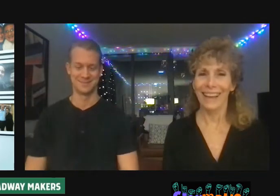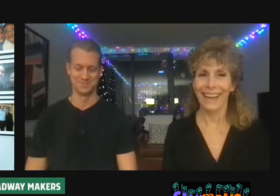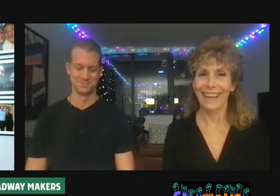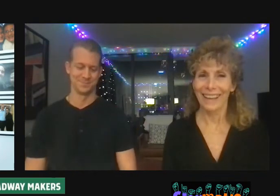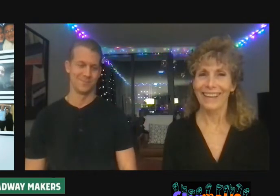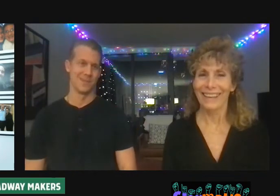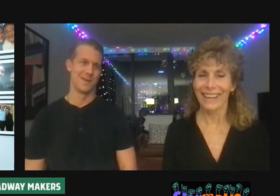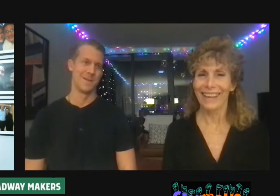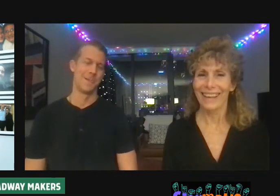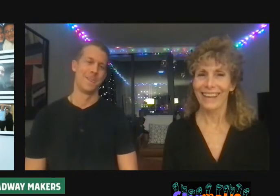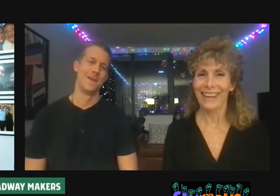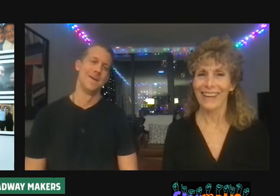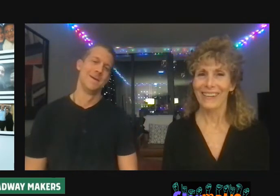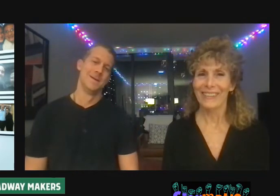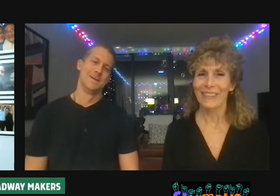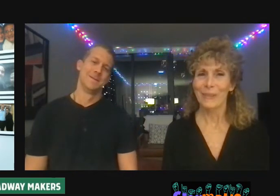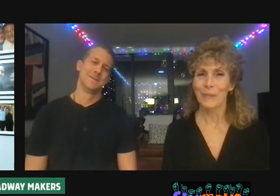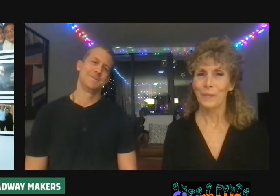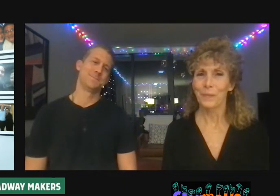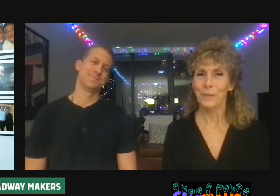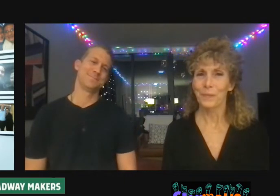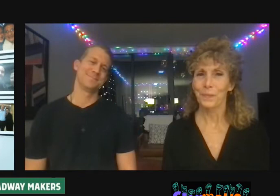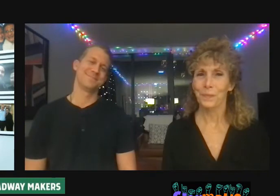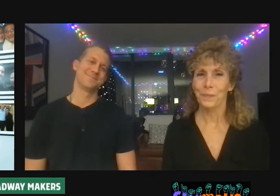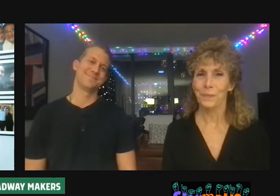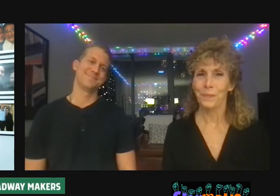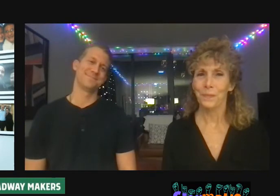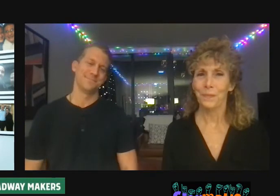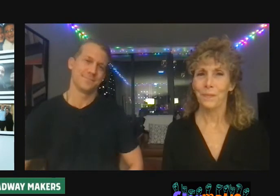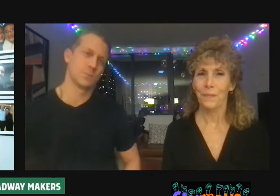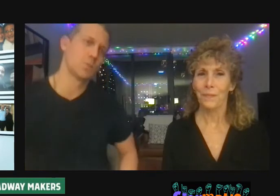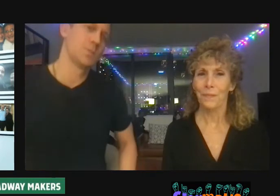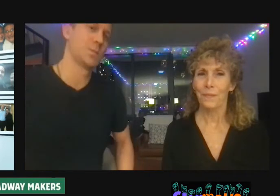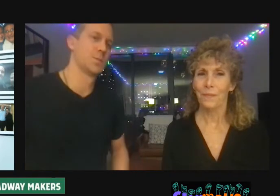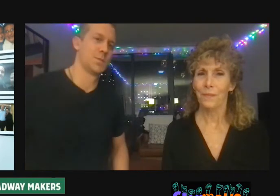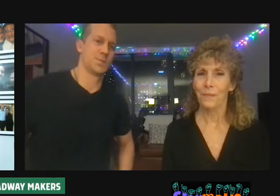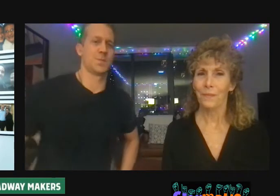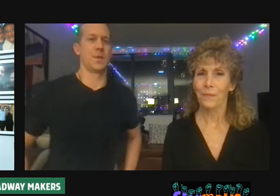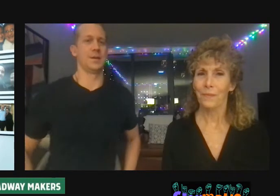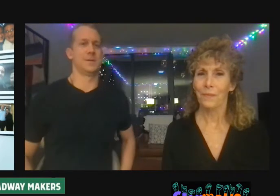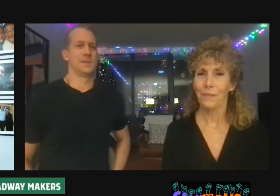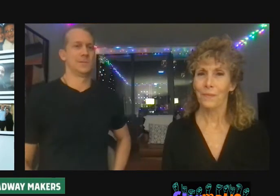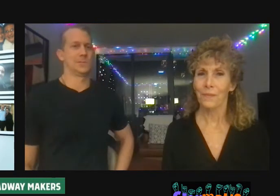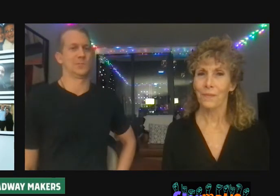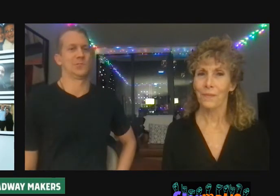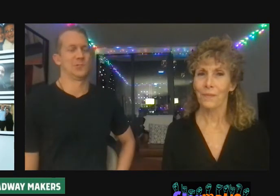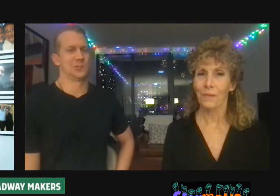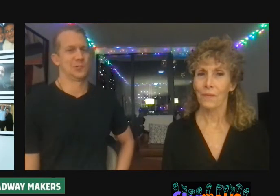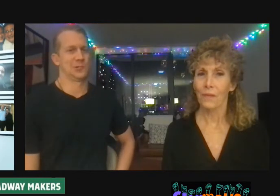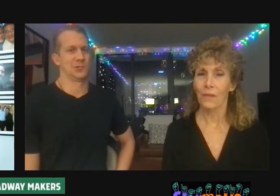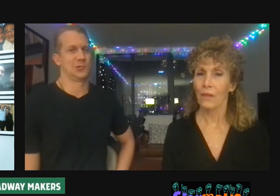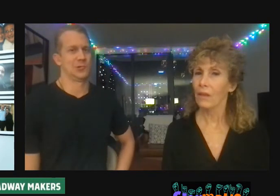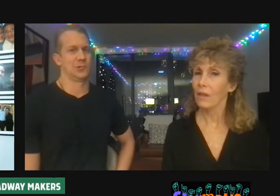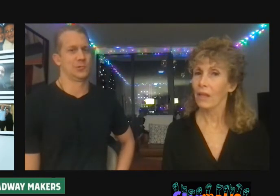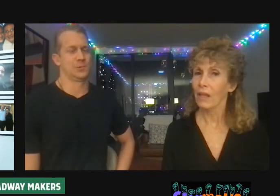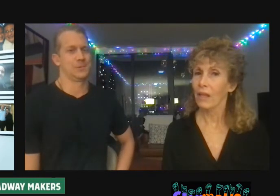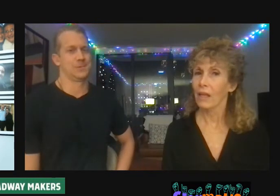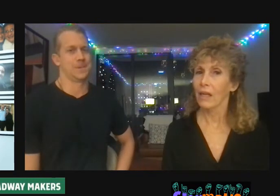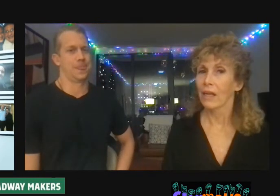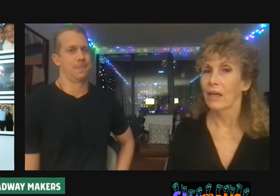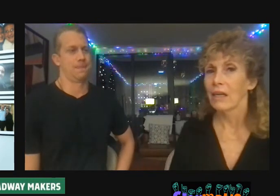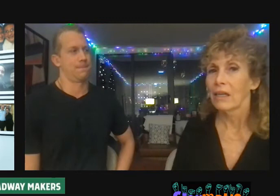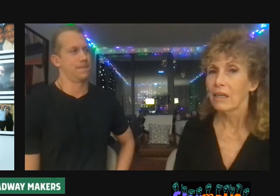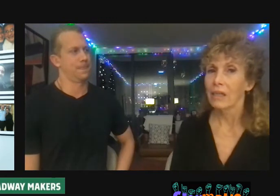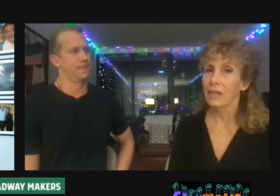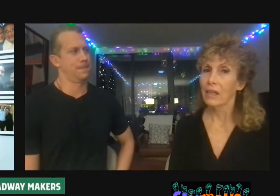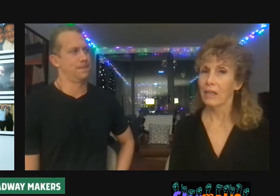are our Facebook community has a lot of